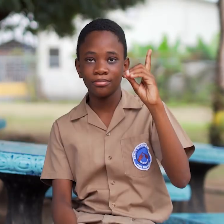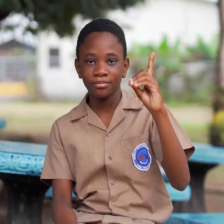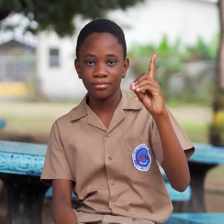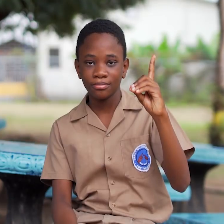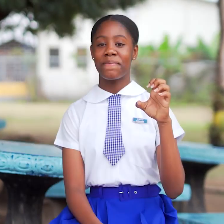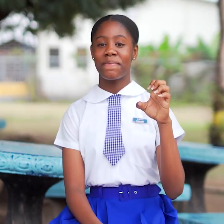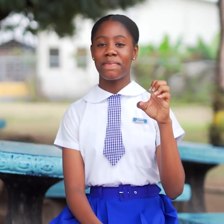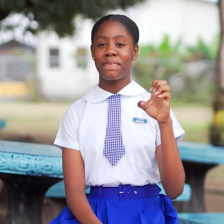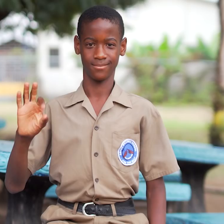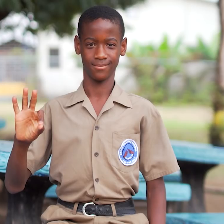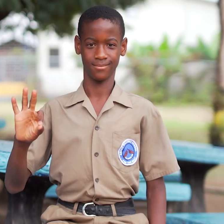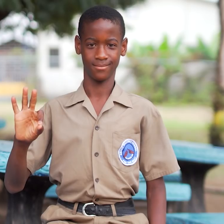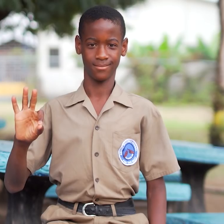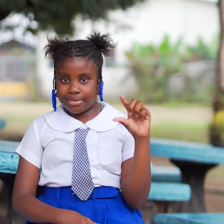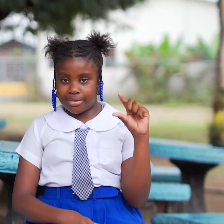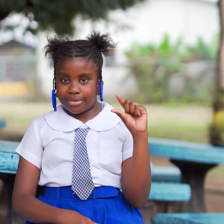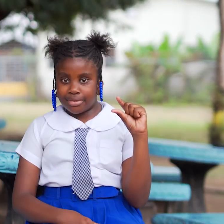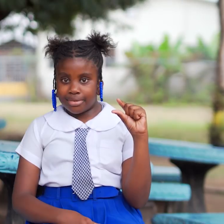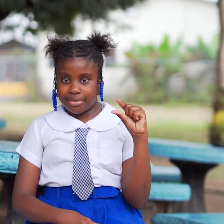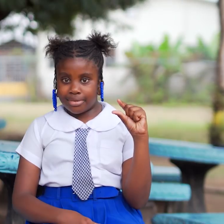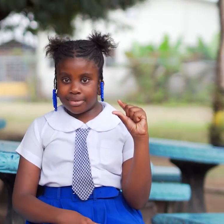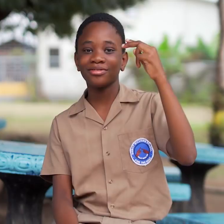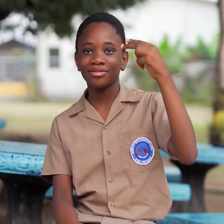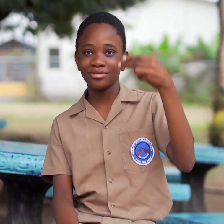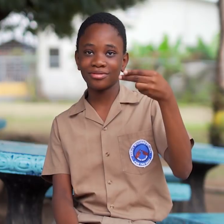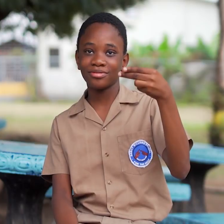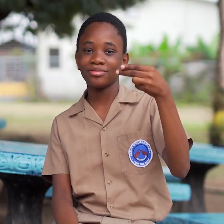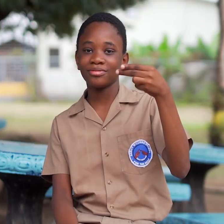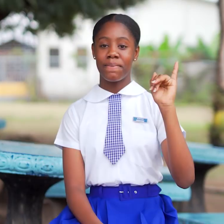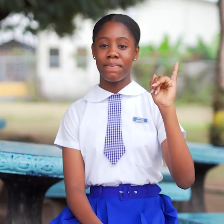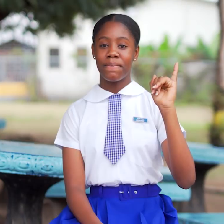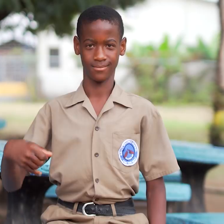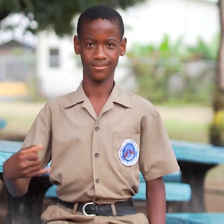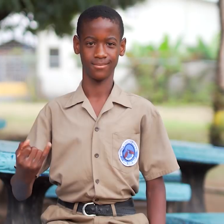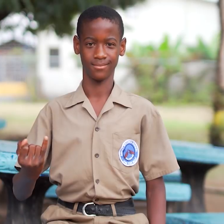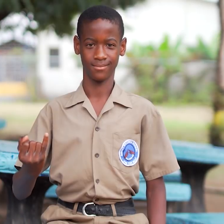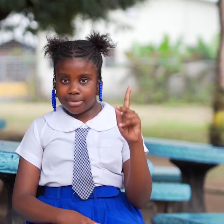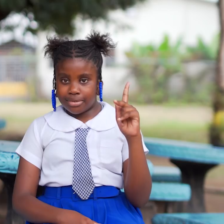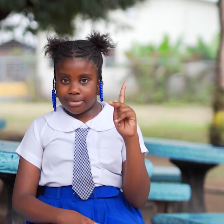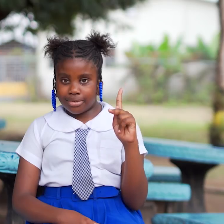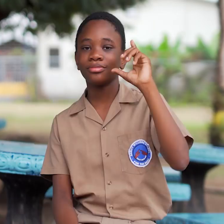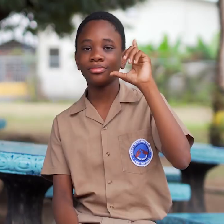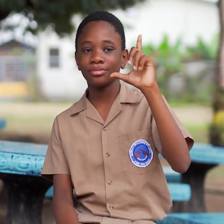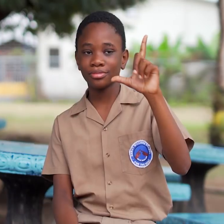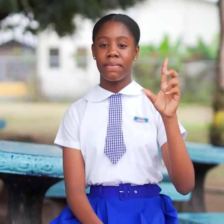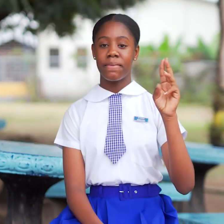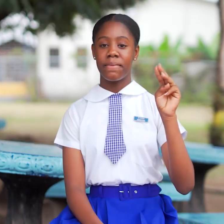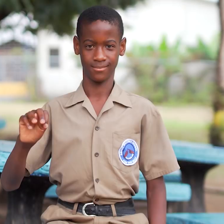D, E, F, G, H, I, J,